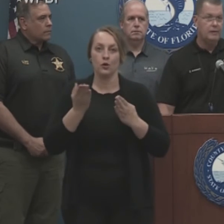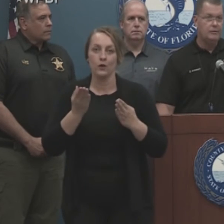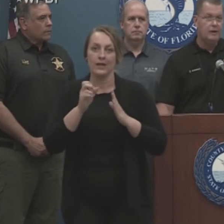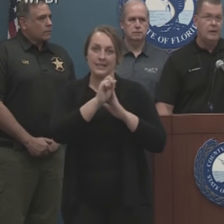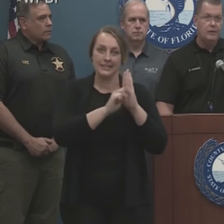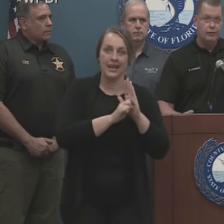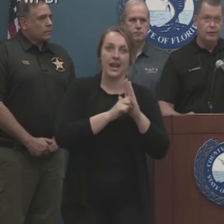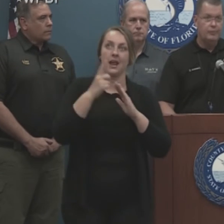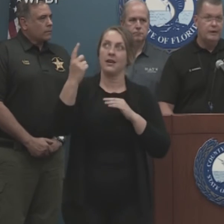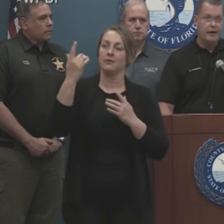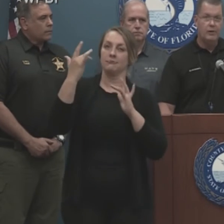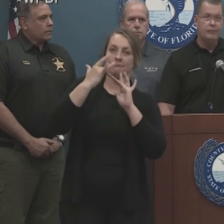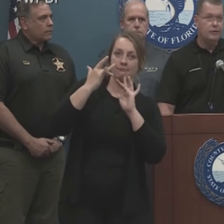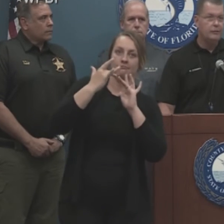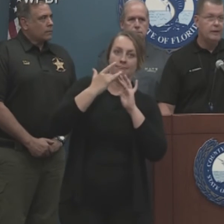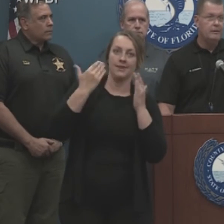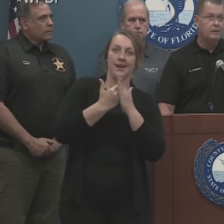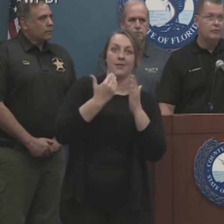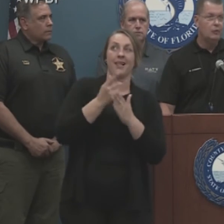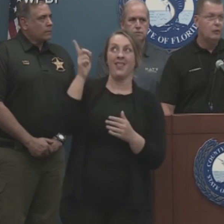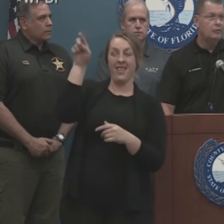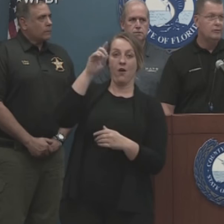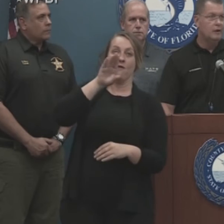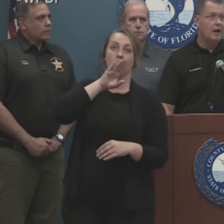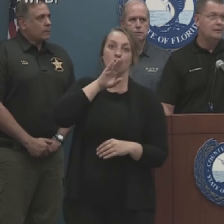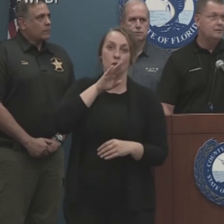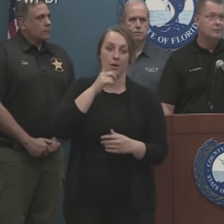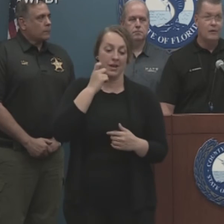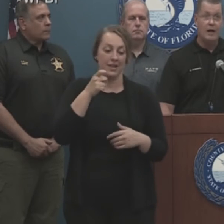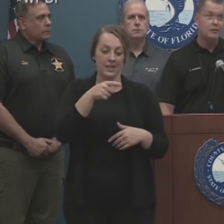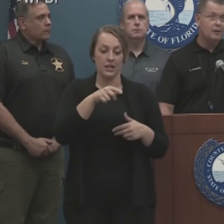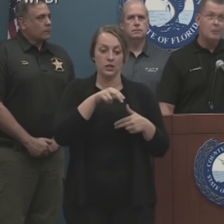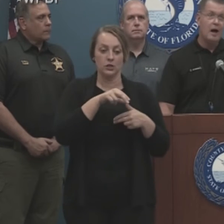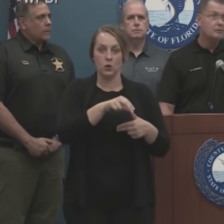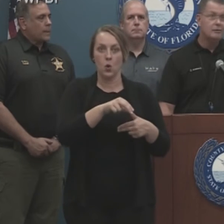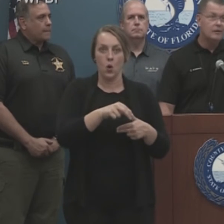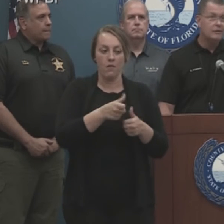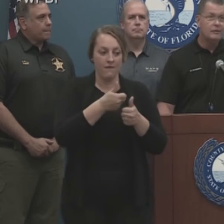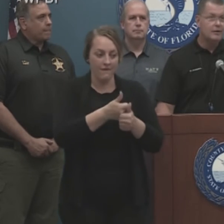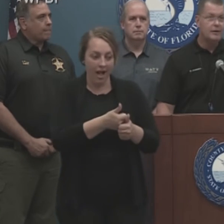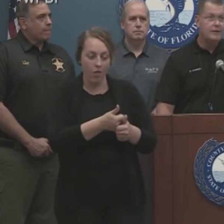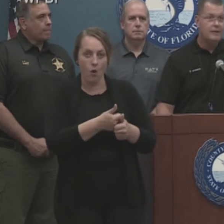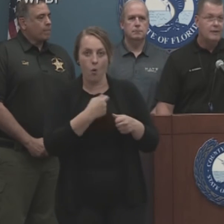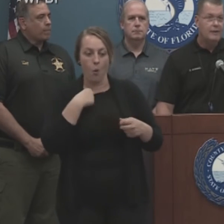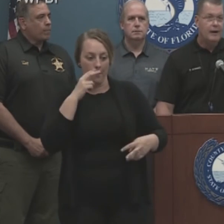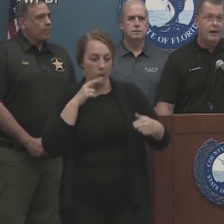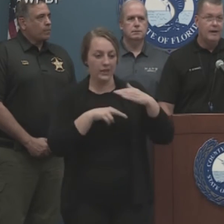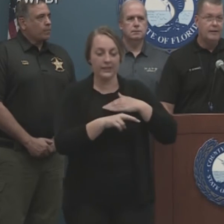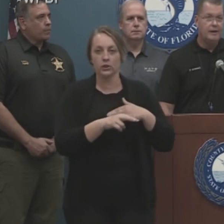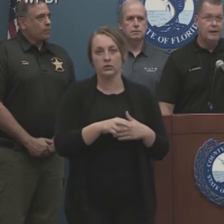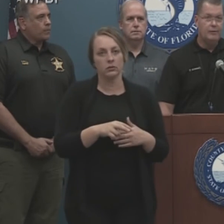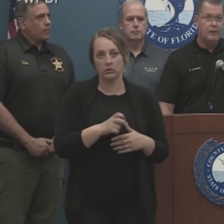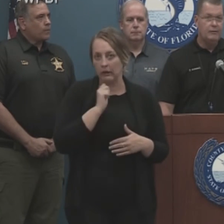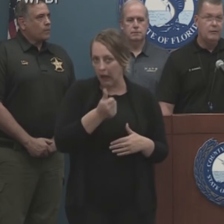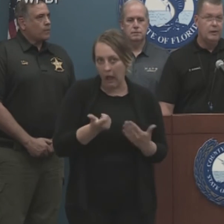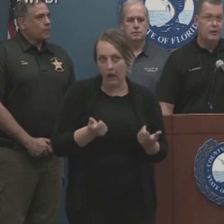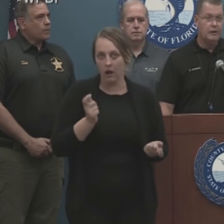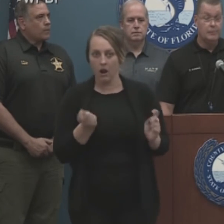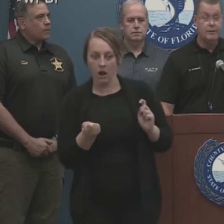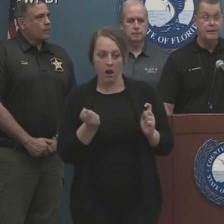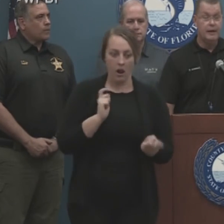to update us. Trust me, they are frustrated. This storm is not following the models necessarily, and it's